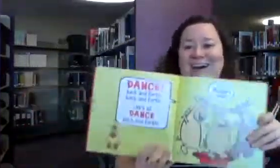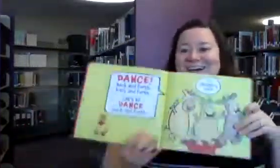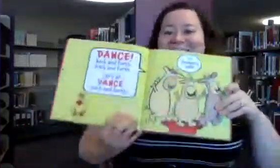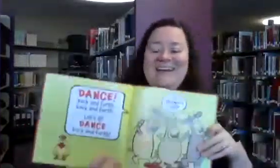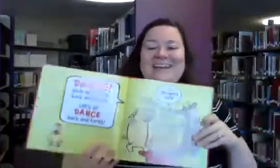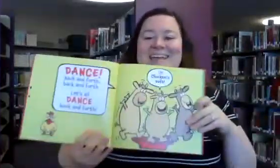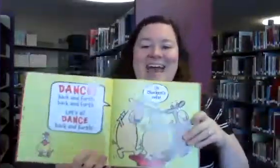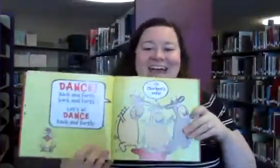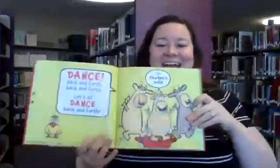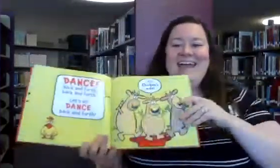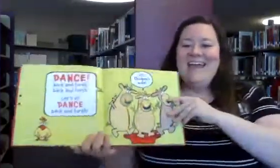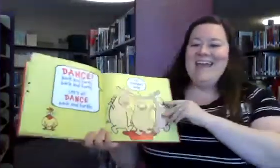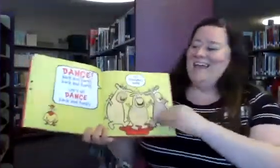Sofa. Yay!